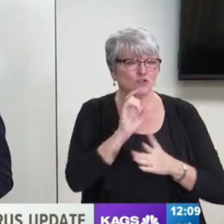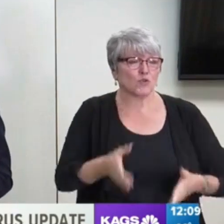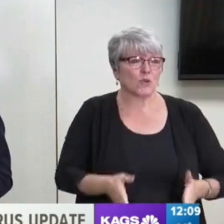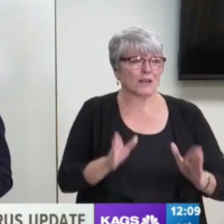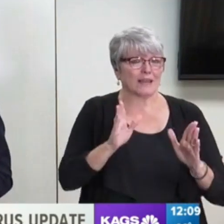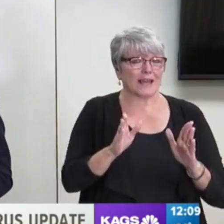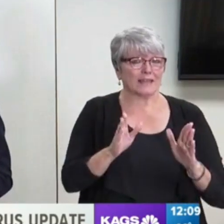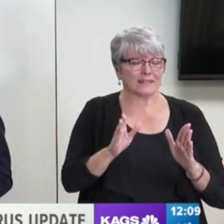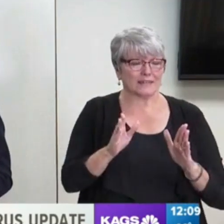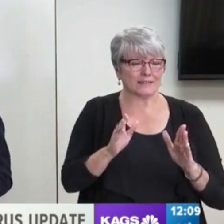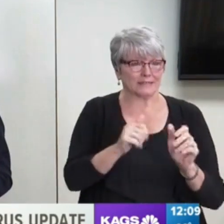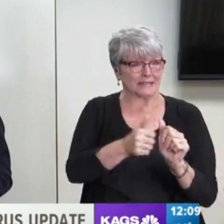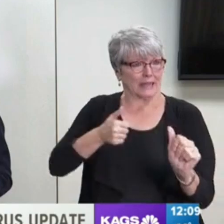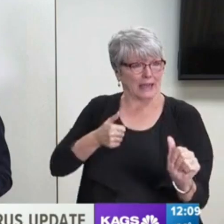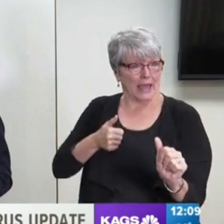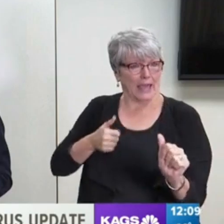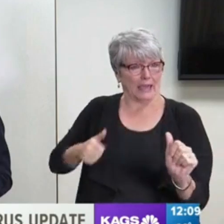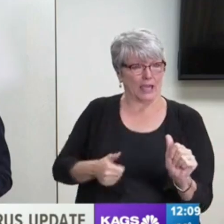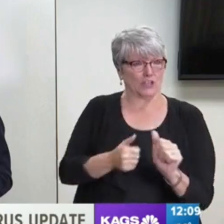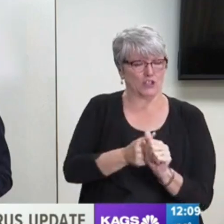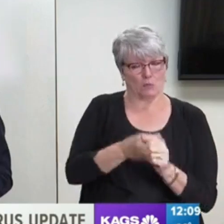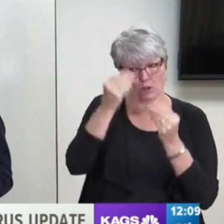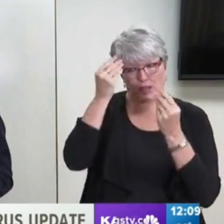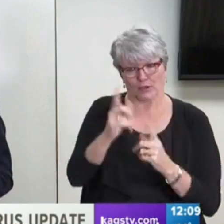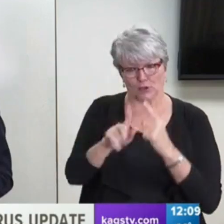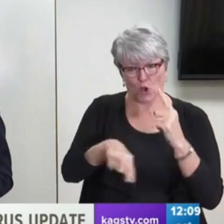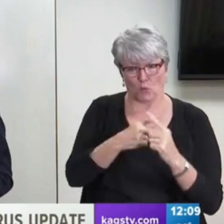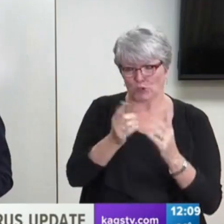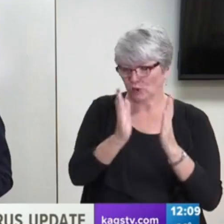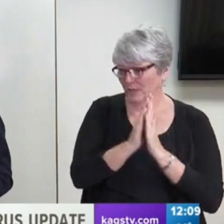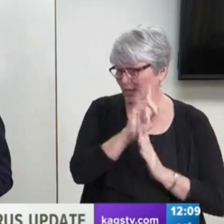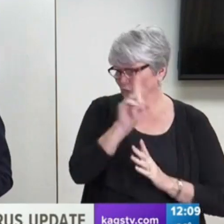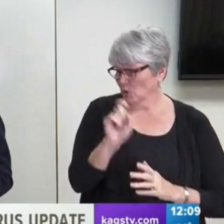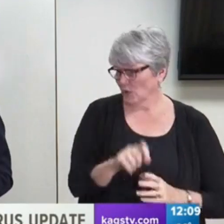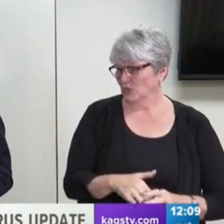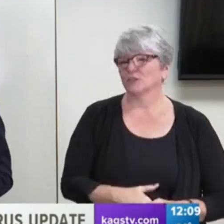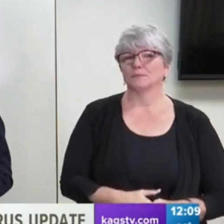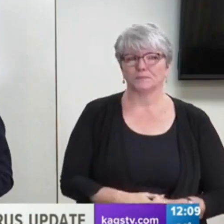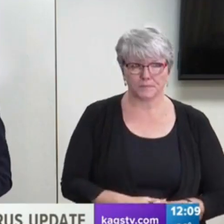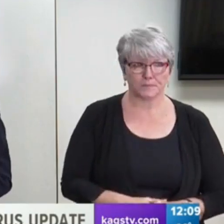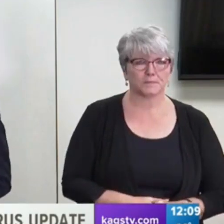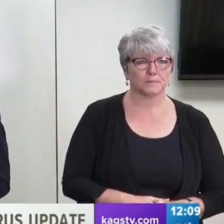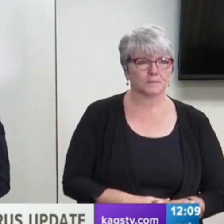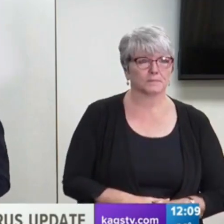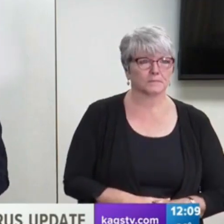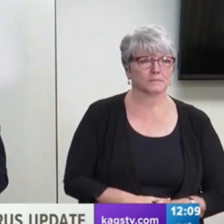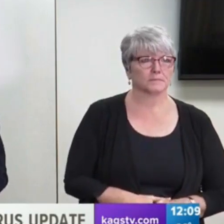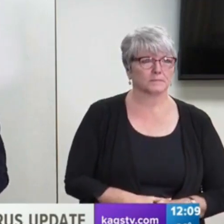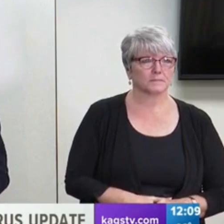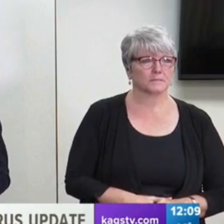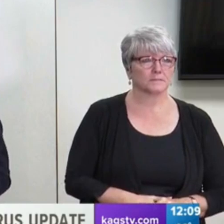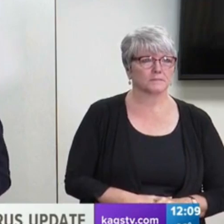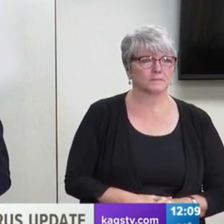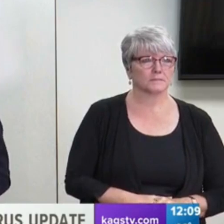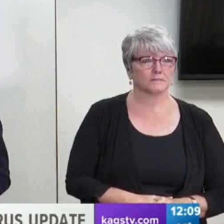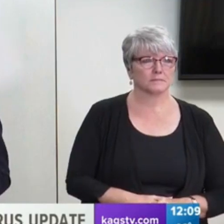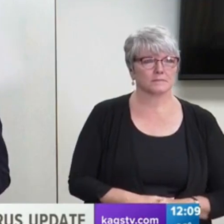the reverb go away. We'll let you know when you can ask a question. Vulnerable, we are trying to protect. So it's critical. Thank